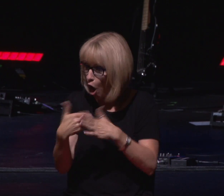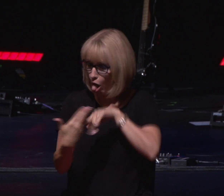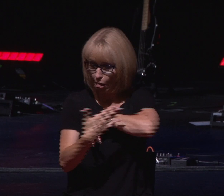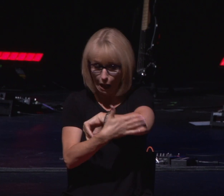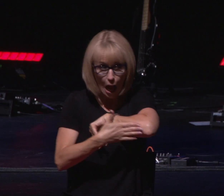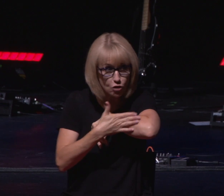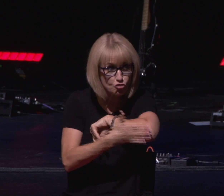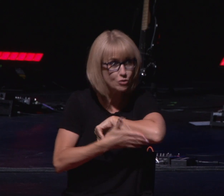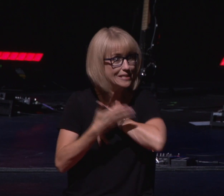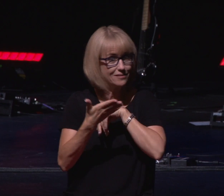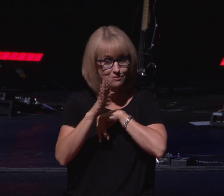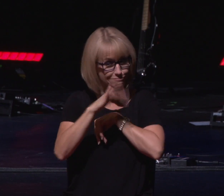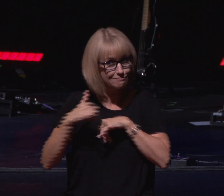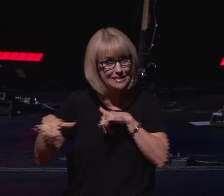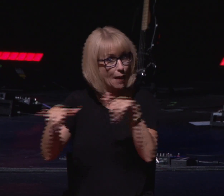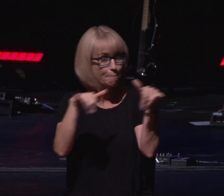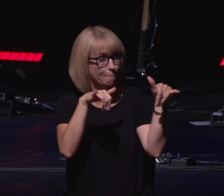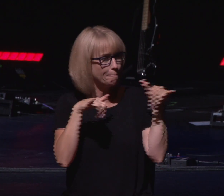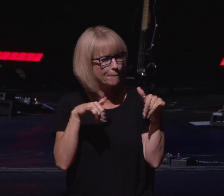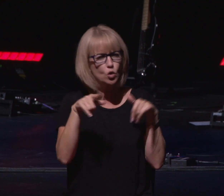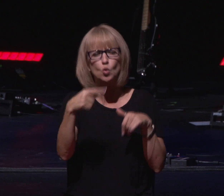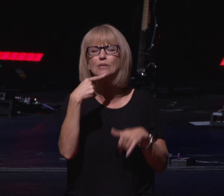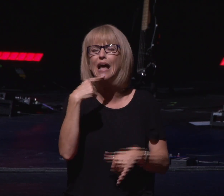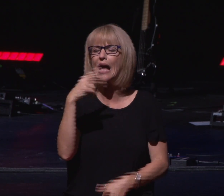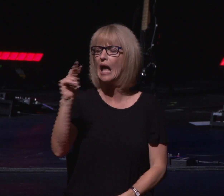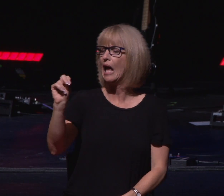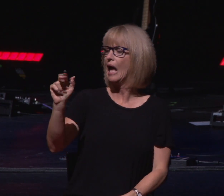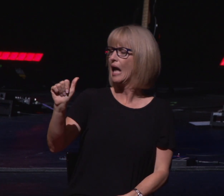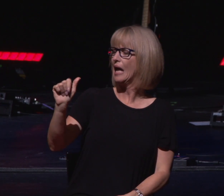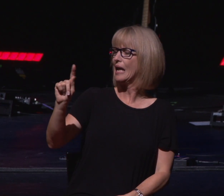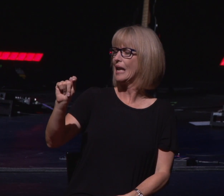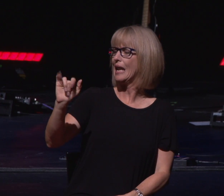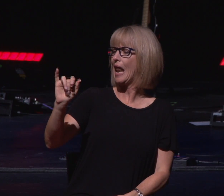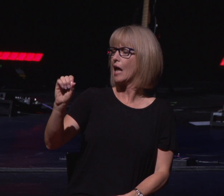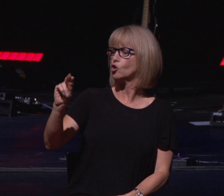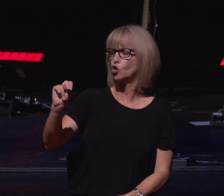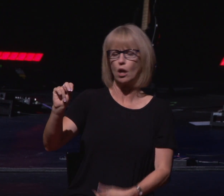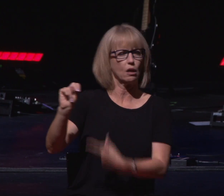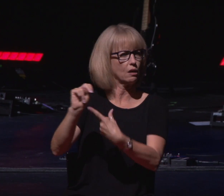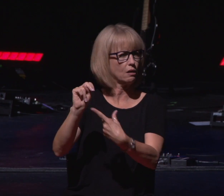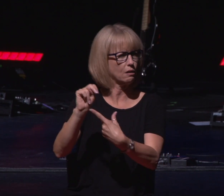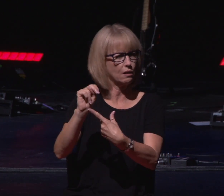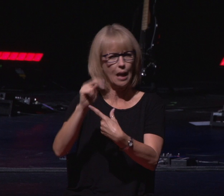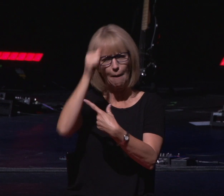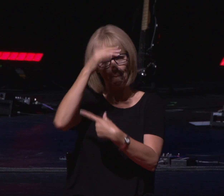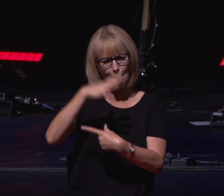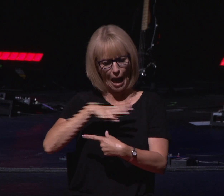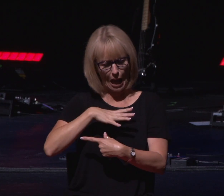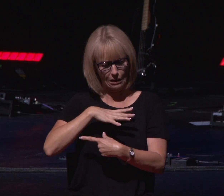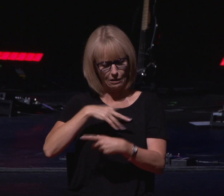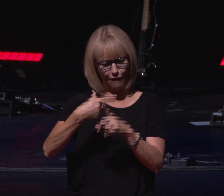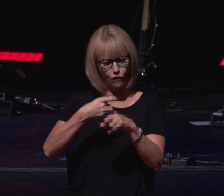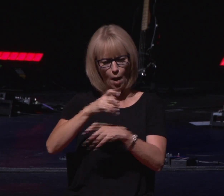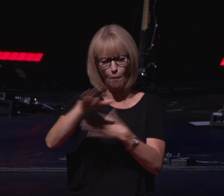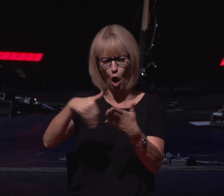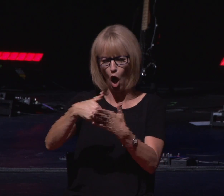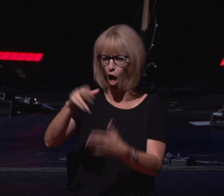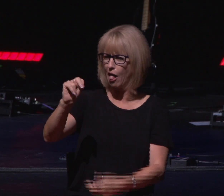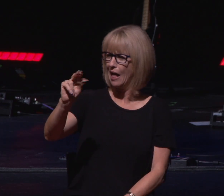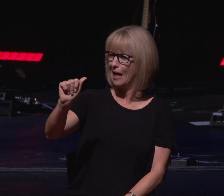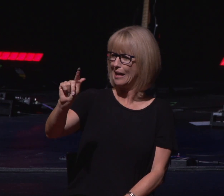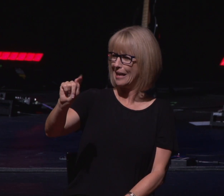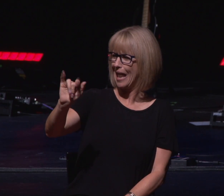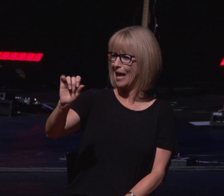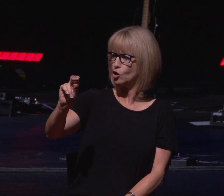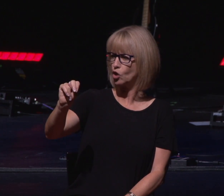God created, designed us. Now the word nation is it's used here in the book of Acts when it says God created men from, made every nation of men. That word